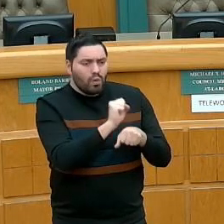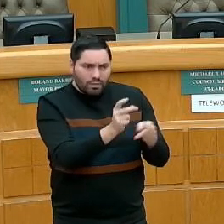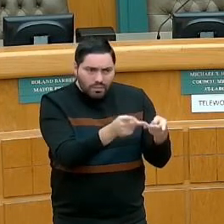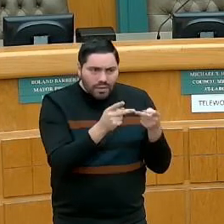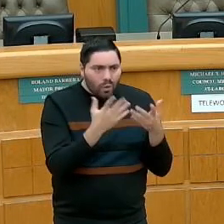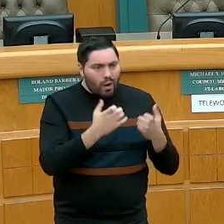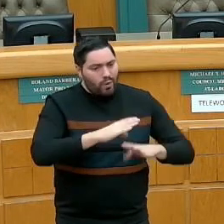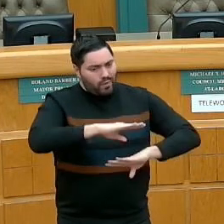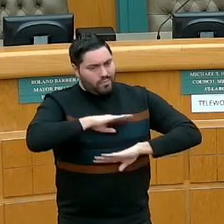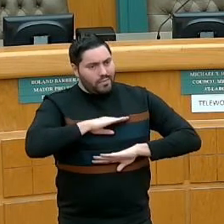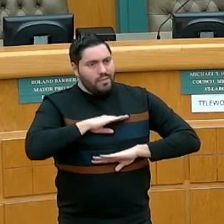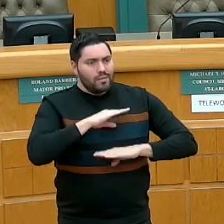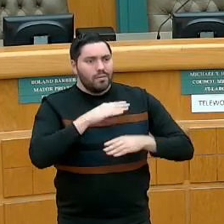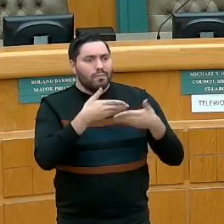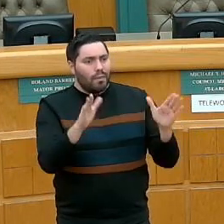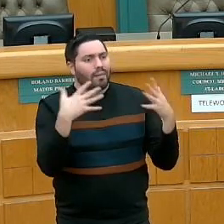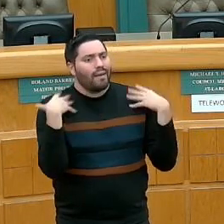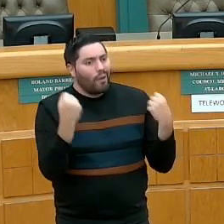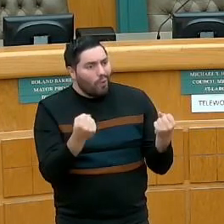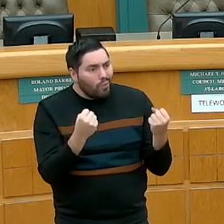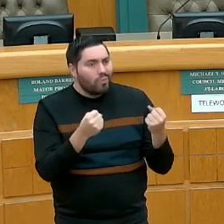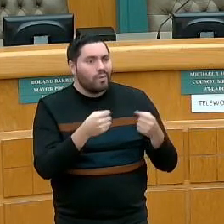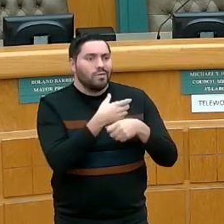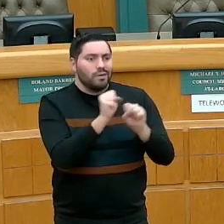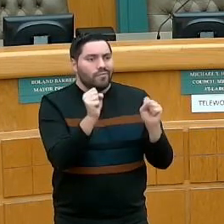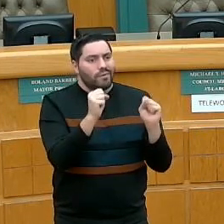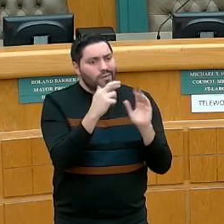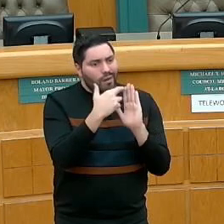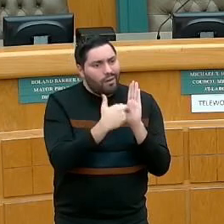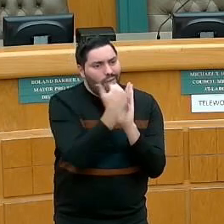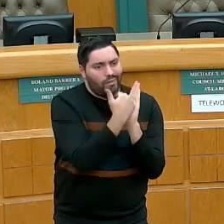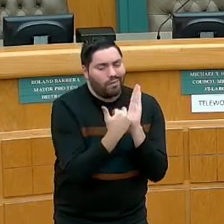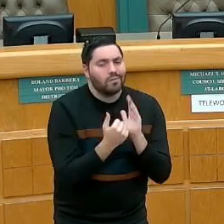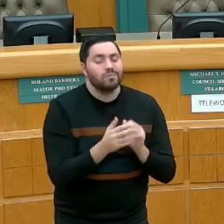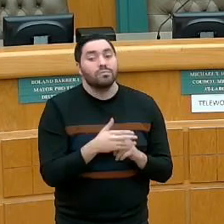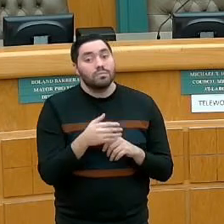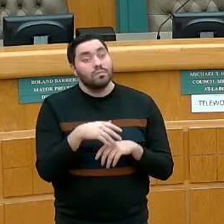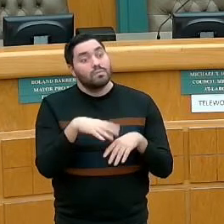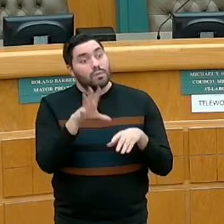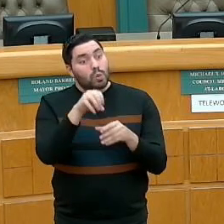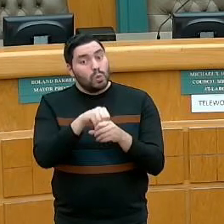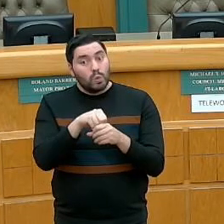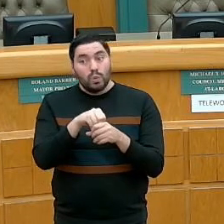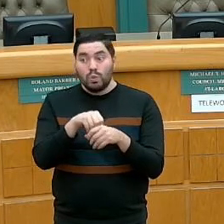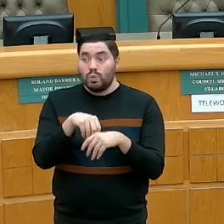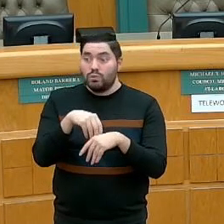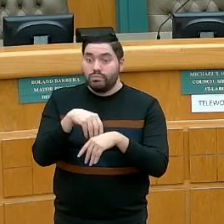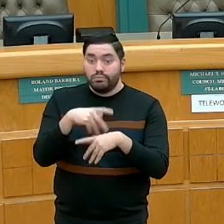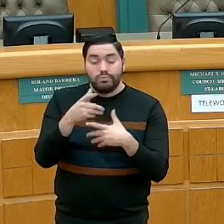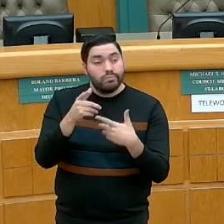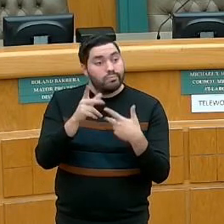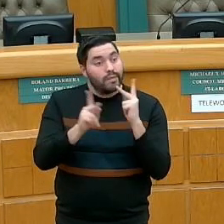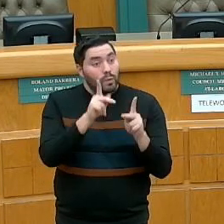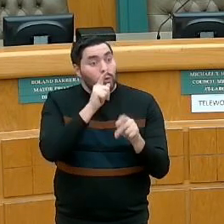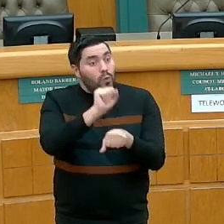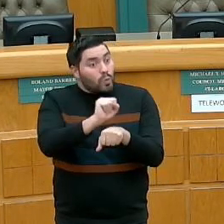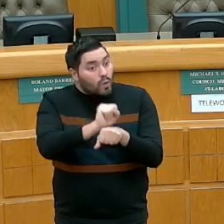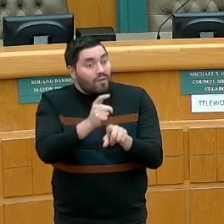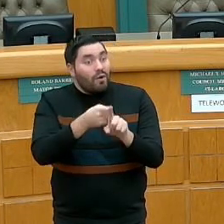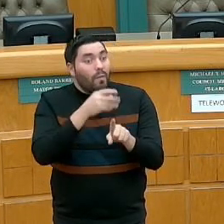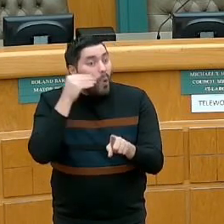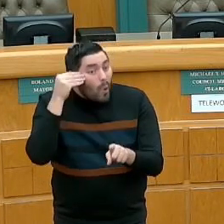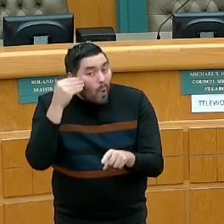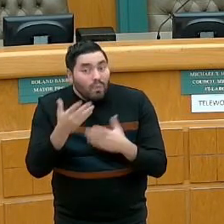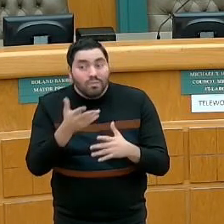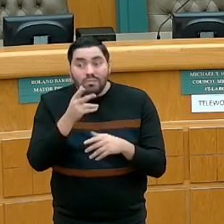safety guidelines, and that includes teleconferencing. We have many employees that are working from home today using WebEx, the